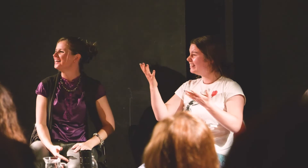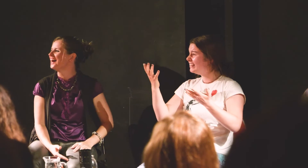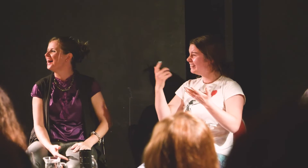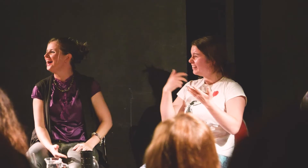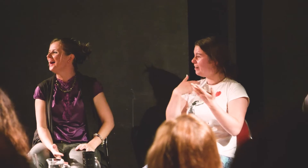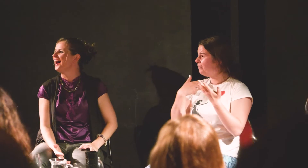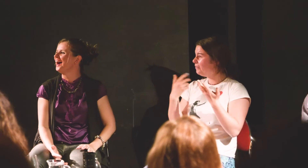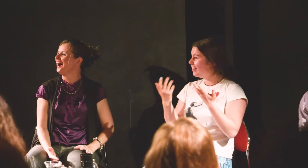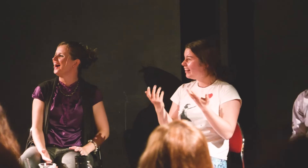struggles?